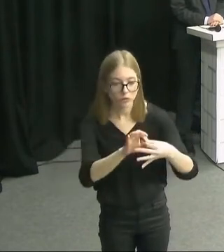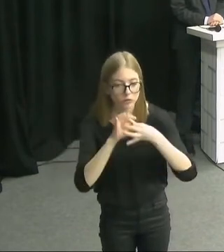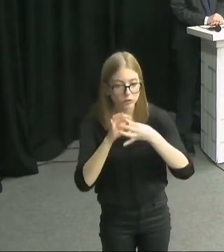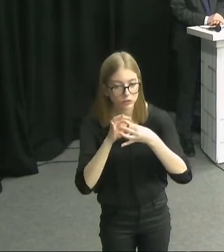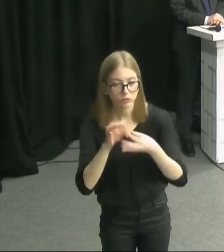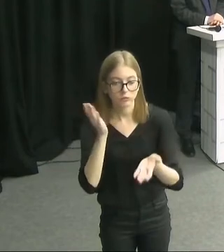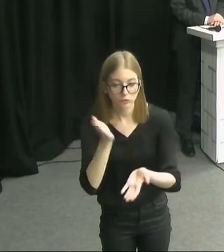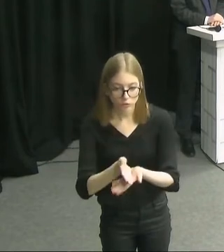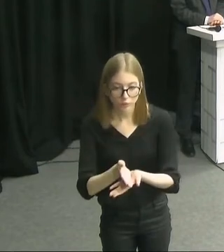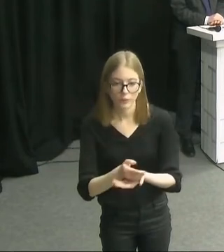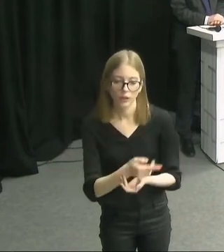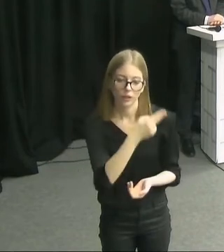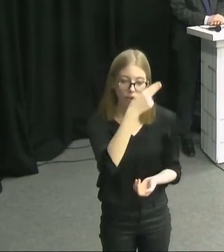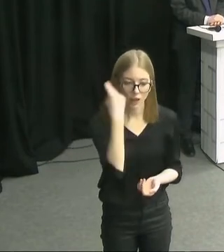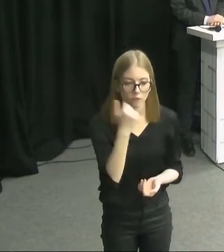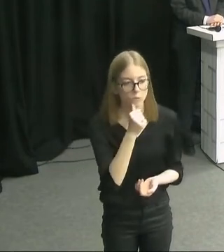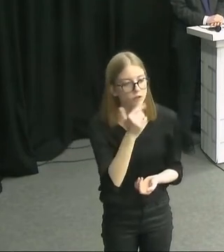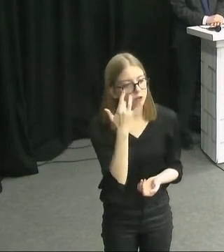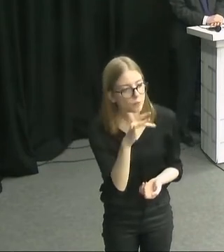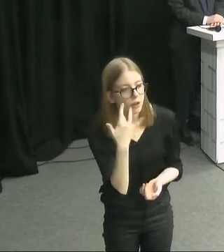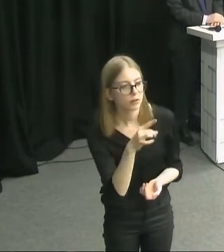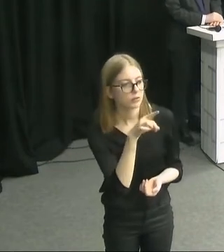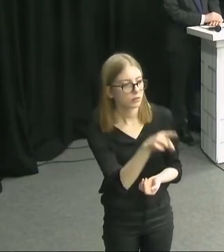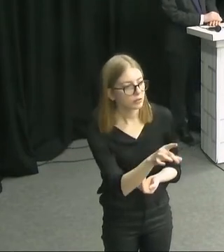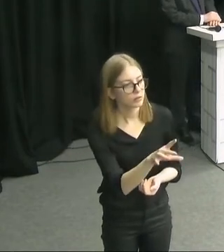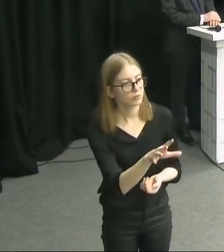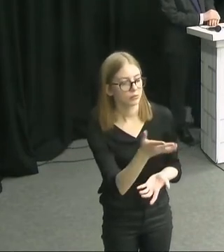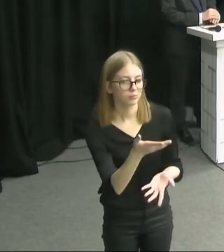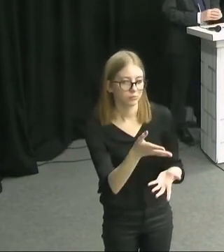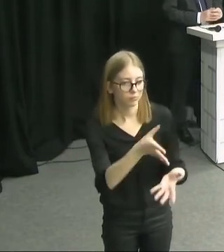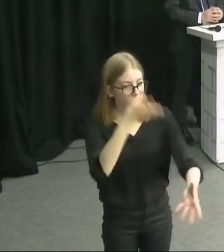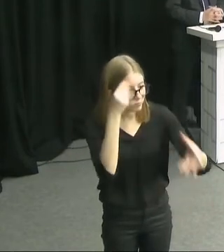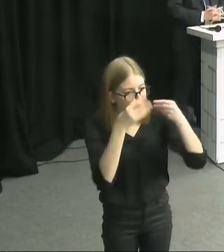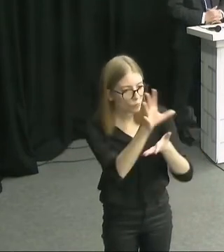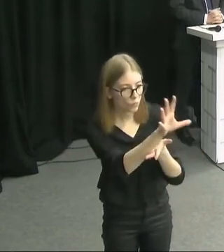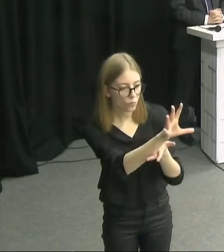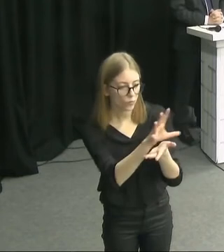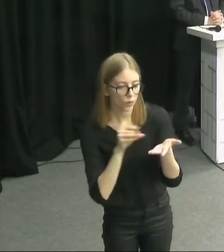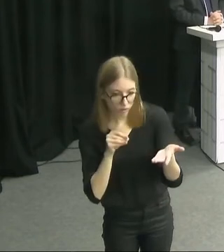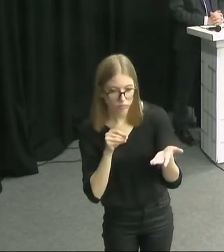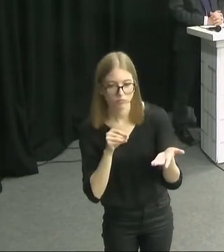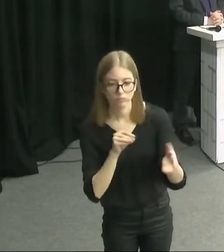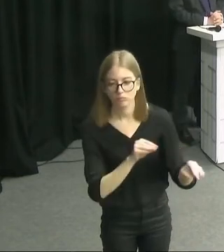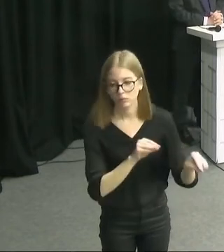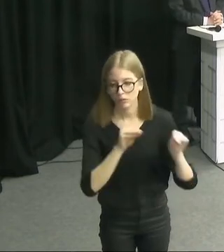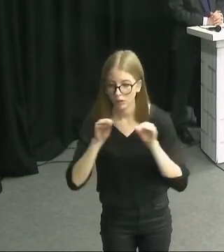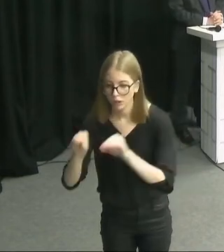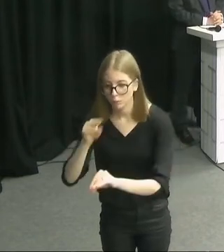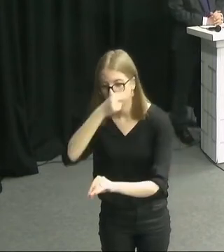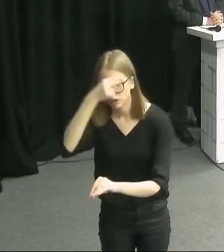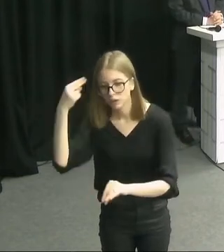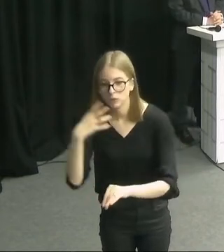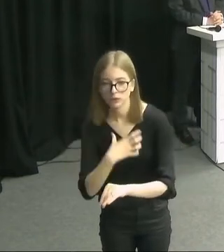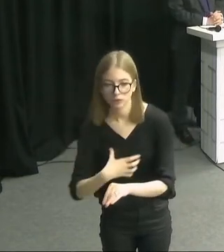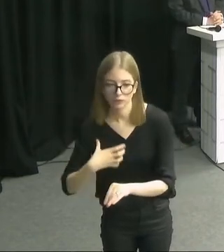The universities are using many ways to keep good relationships with the university, with the alumni, and both sides win a lot.